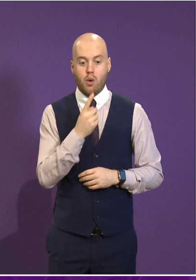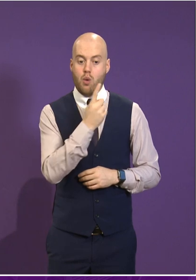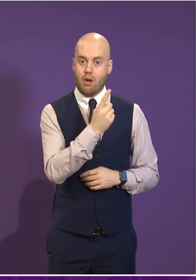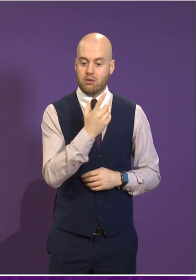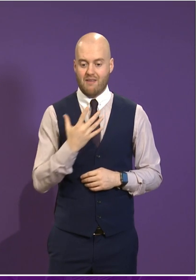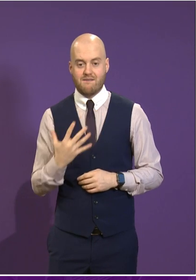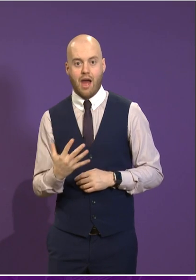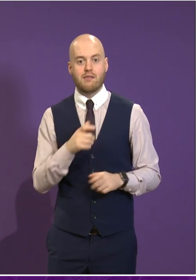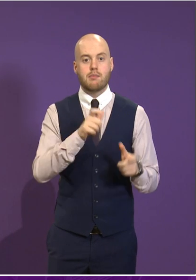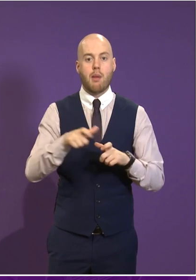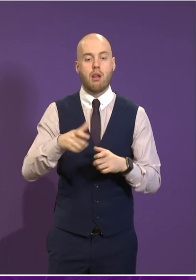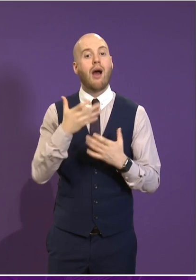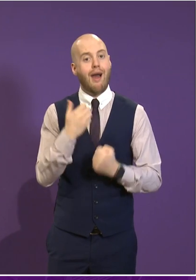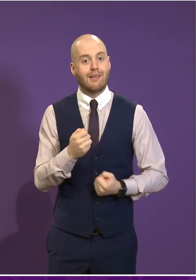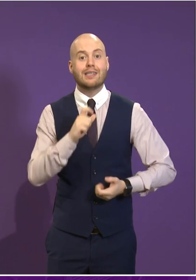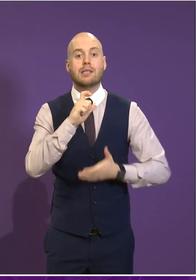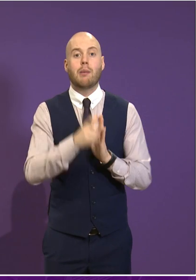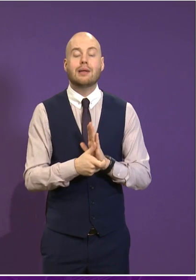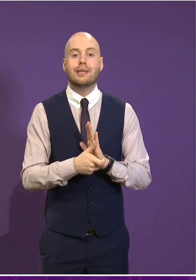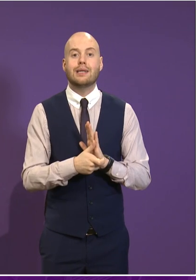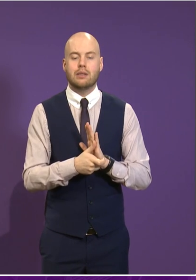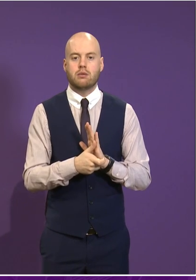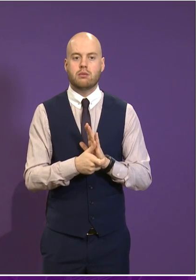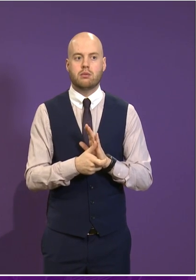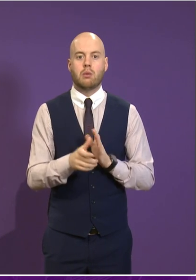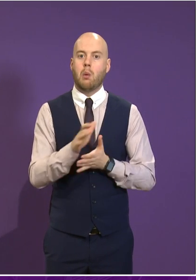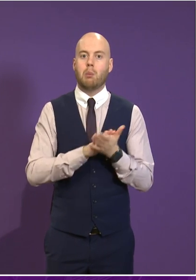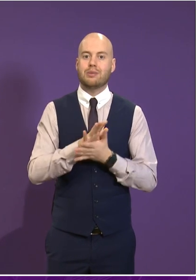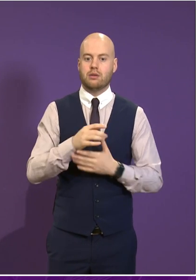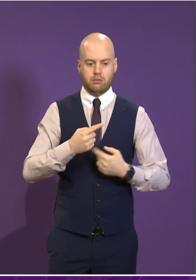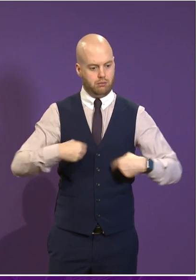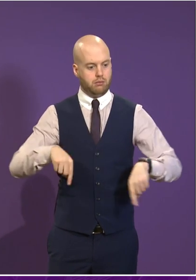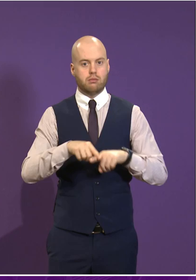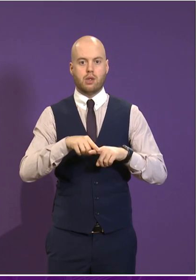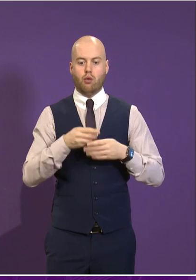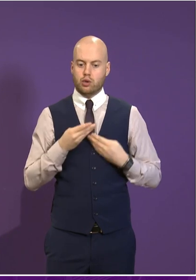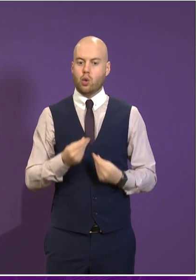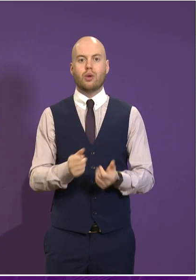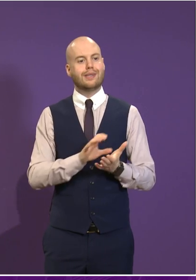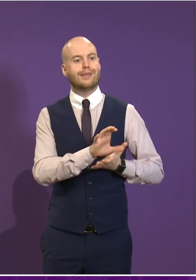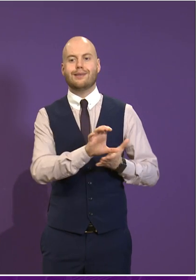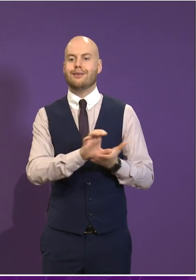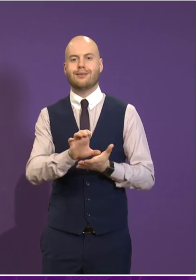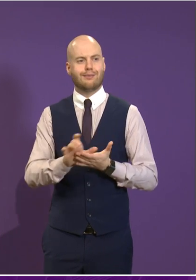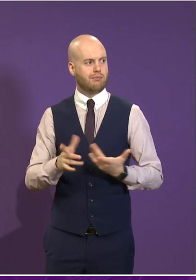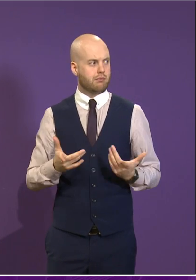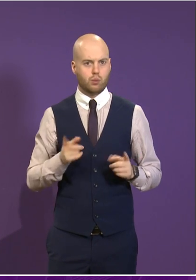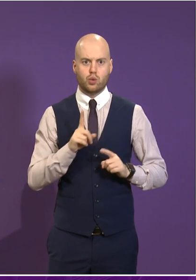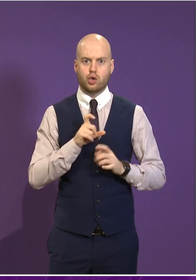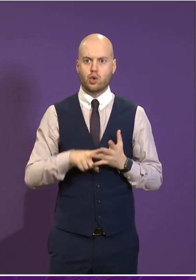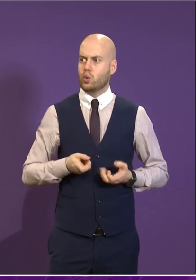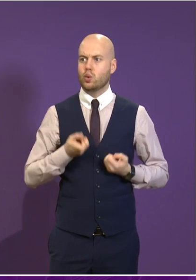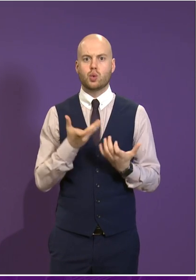have a disability, the question is about what we are doing with all our resources. So while, you know,